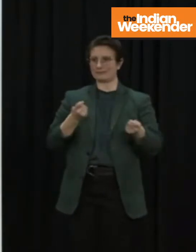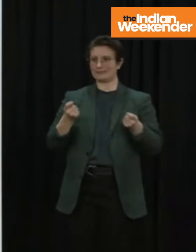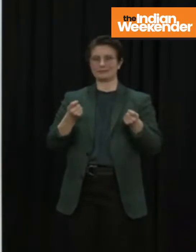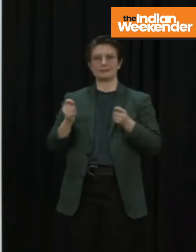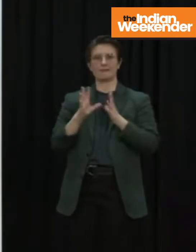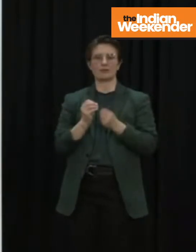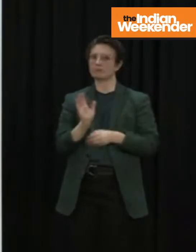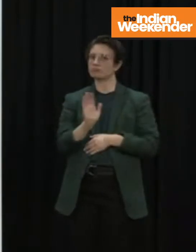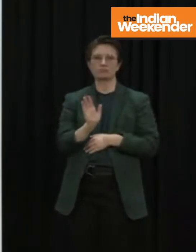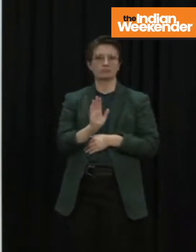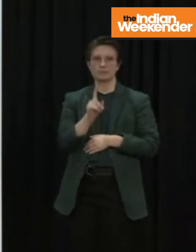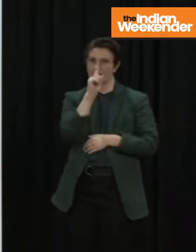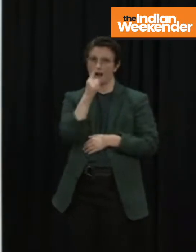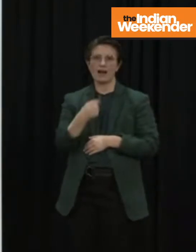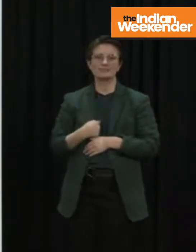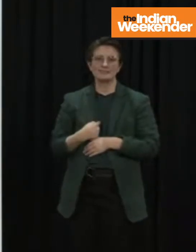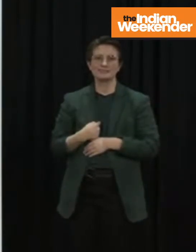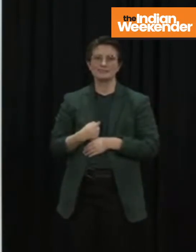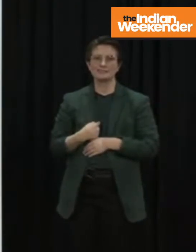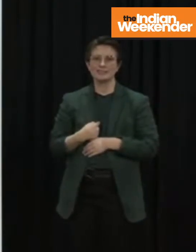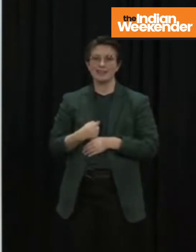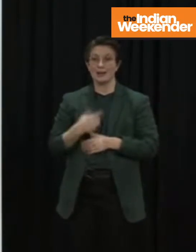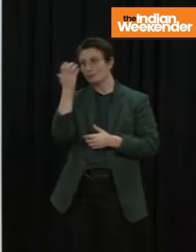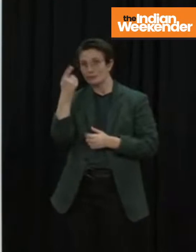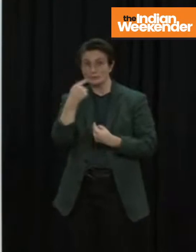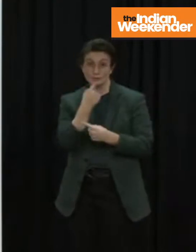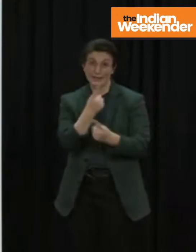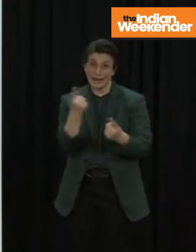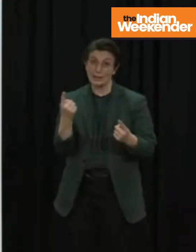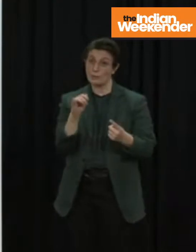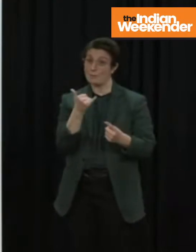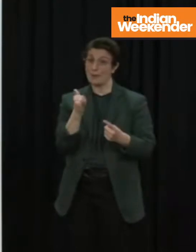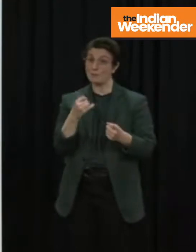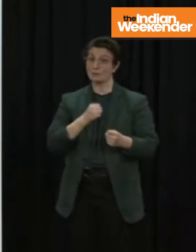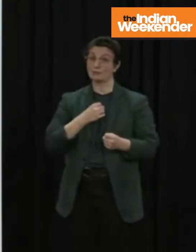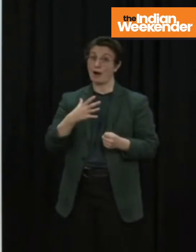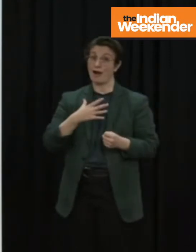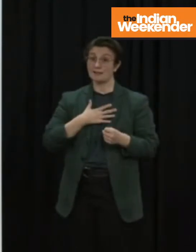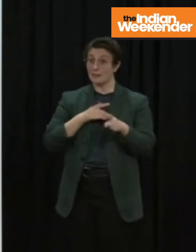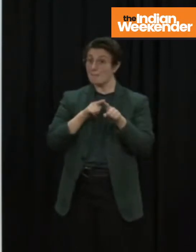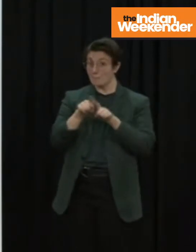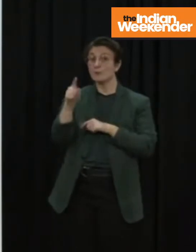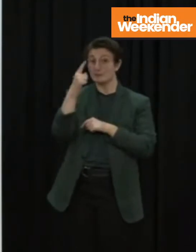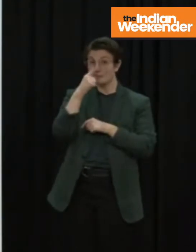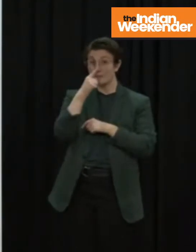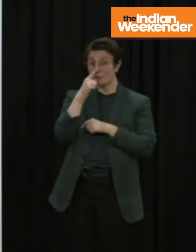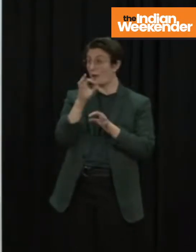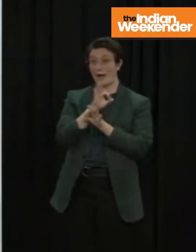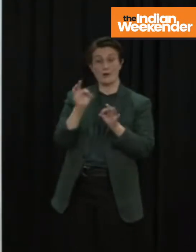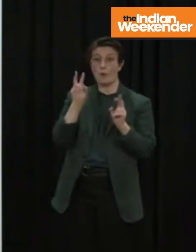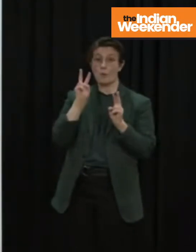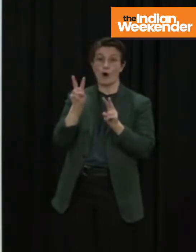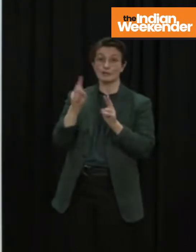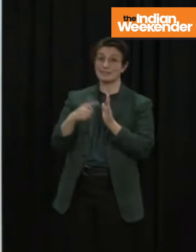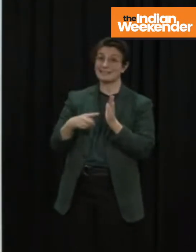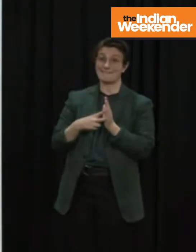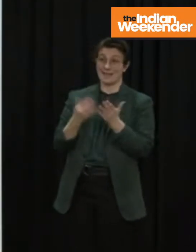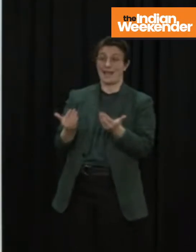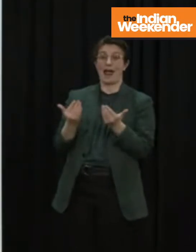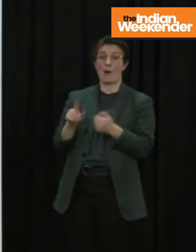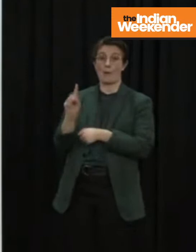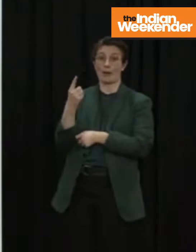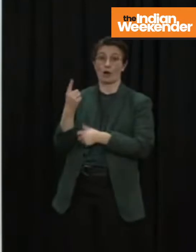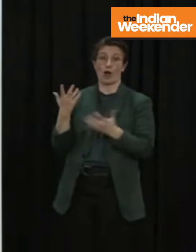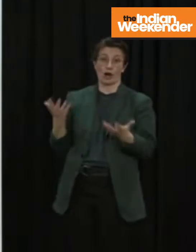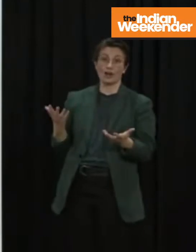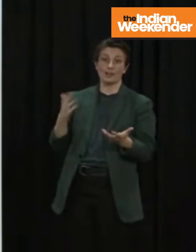I'm sorry to reveal it to everyone in the room, but the majority of those people won't be watching this 1 p.m. briefing, and so we have to reach them in